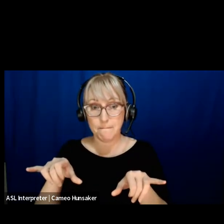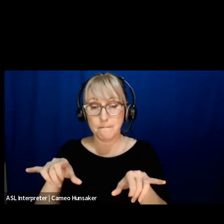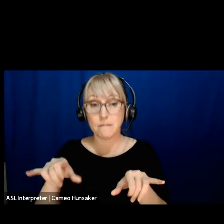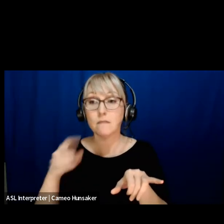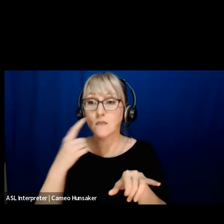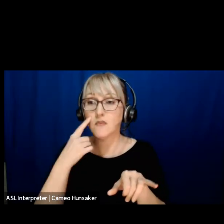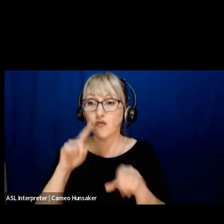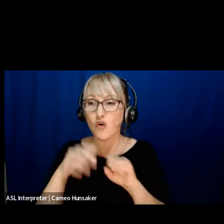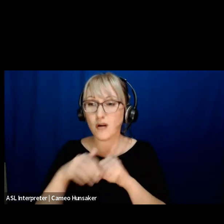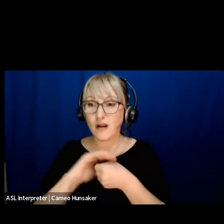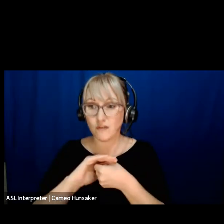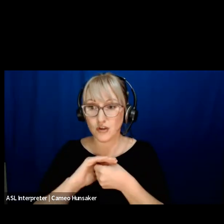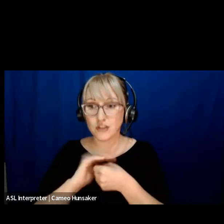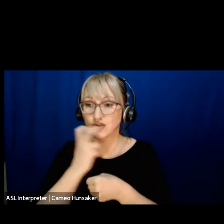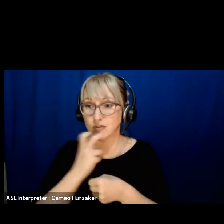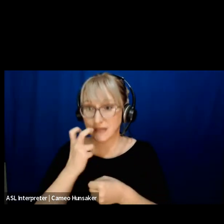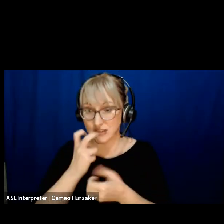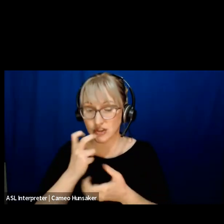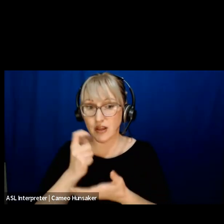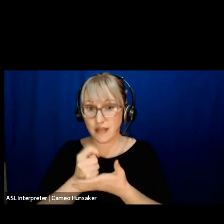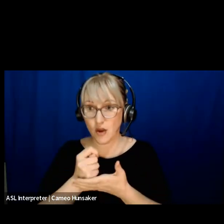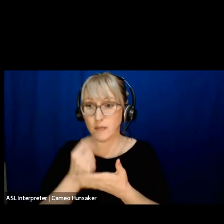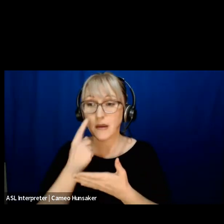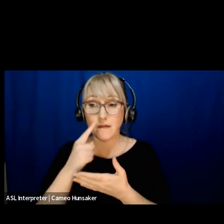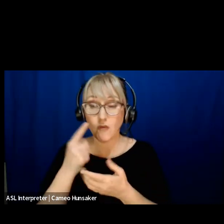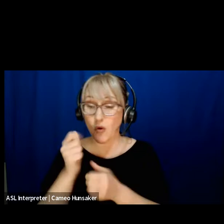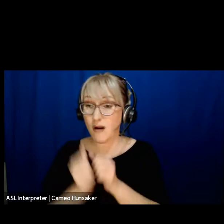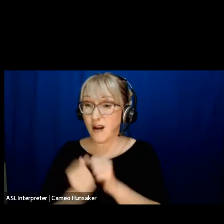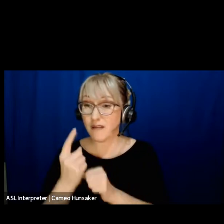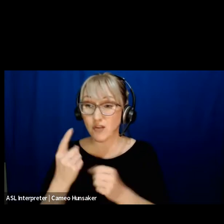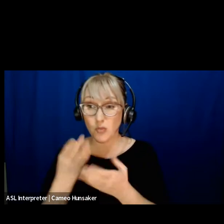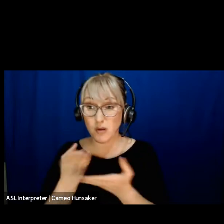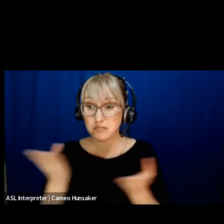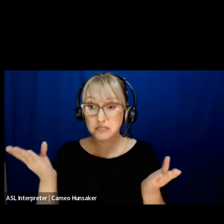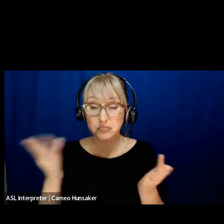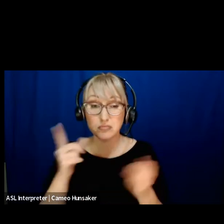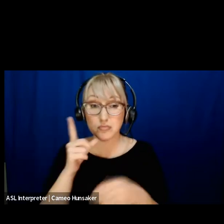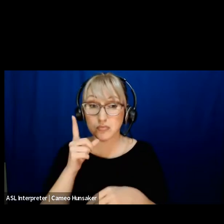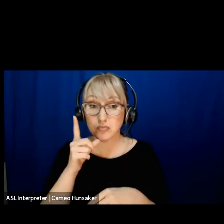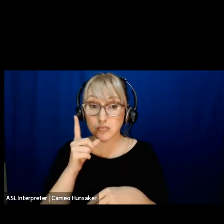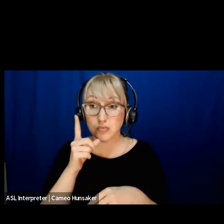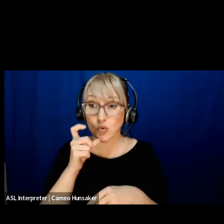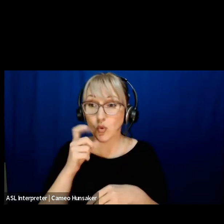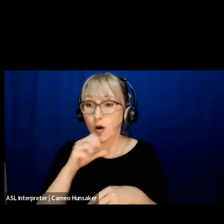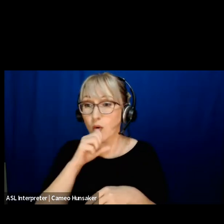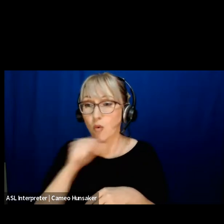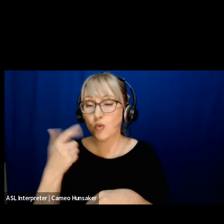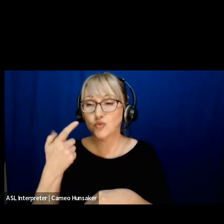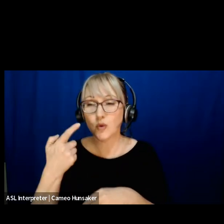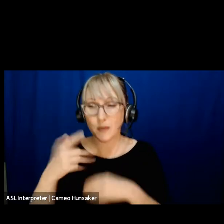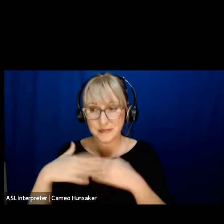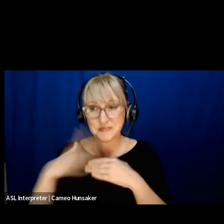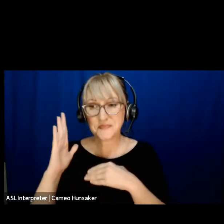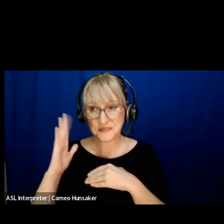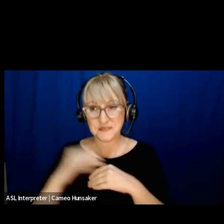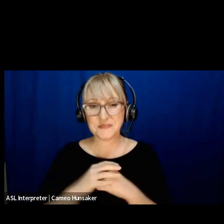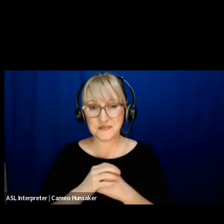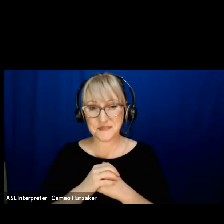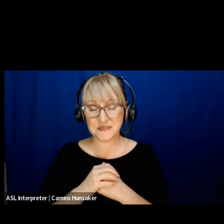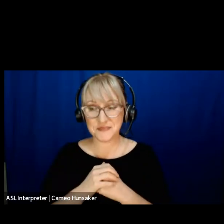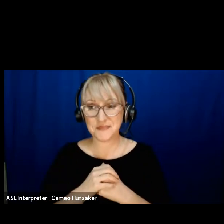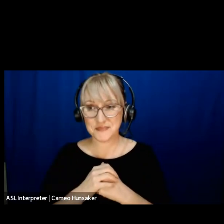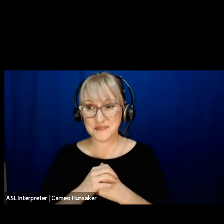cover speech therapy for all those who are over 21. So